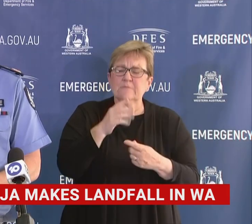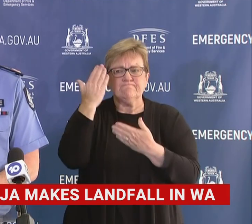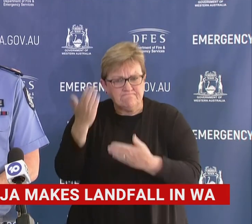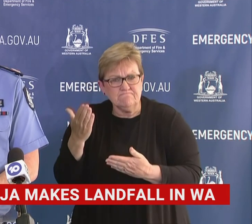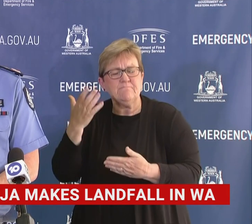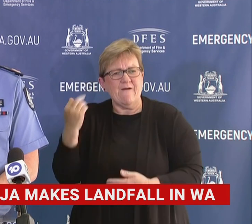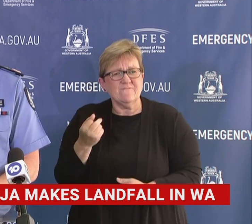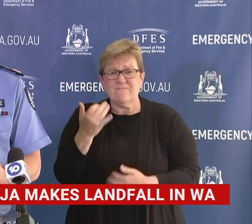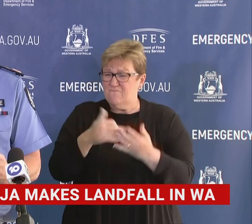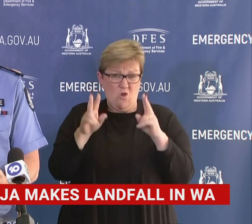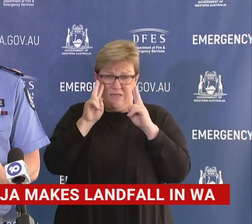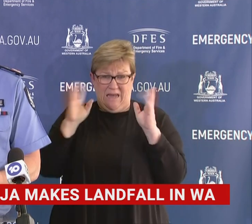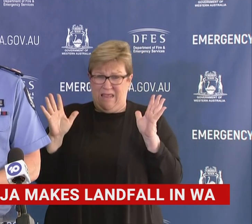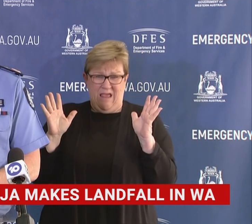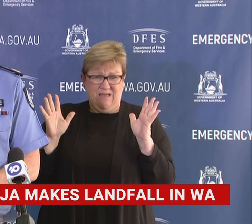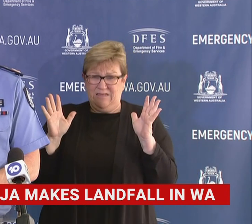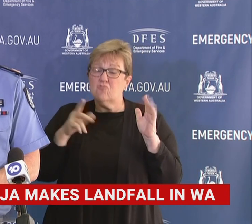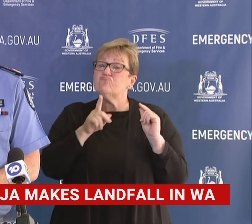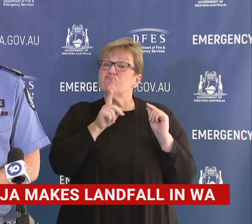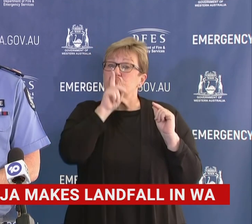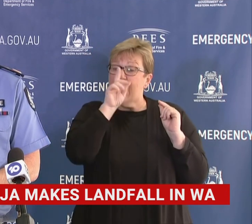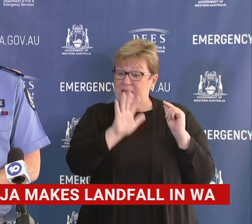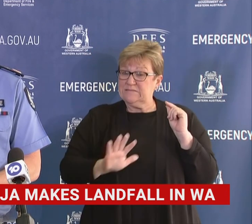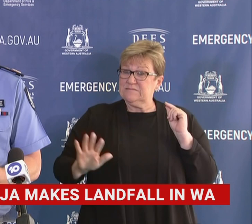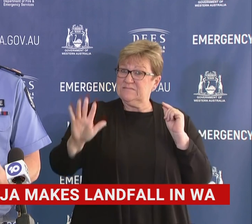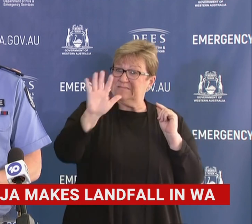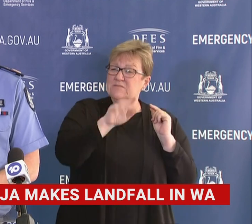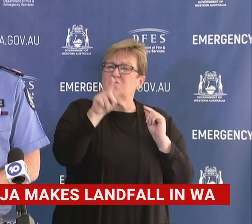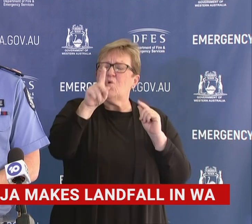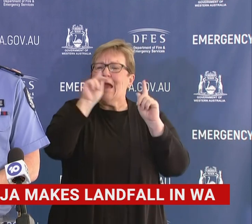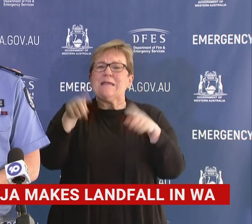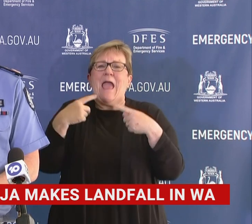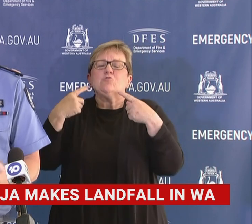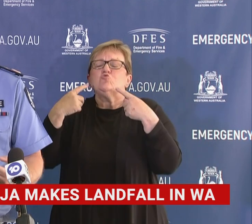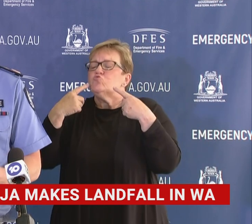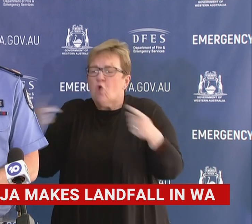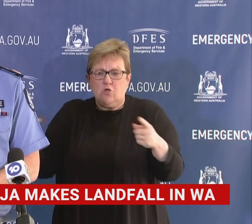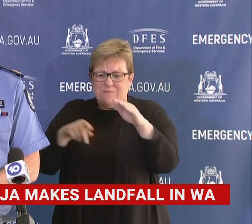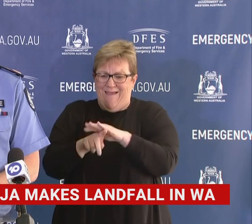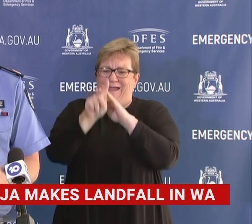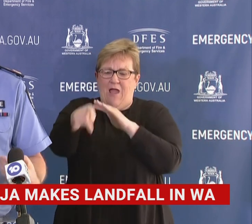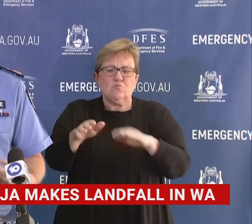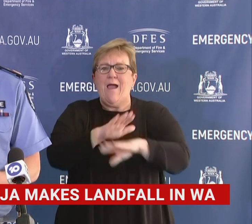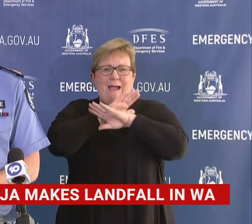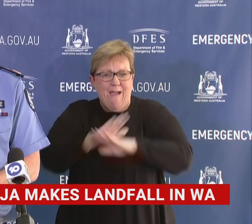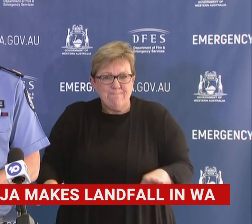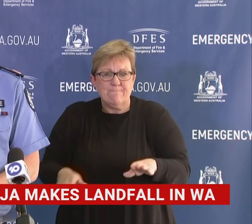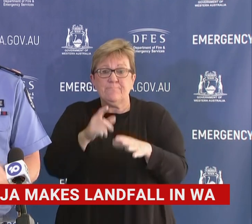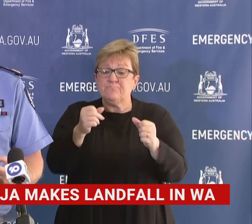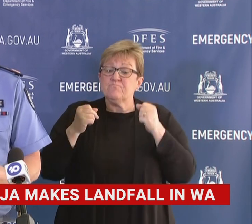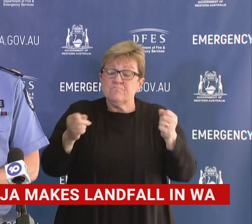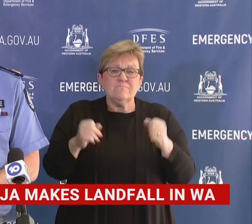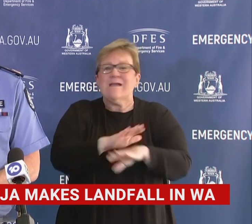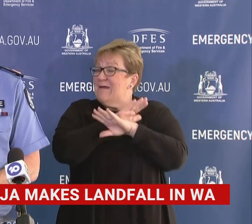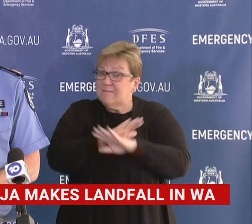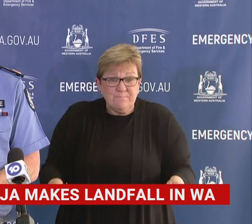is very clear. In these red alert areas, you cannot move. Do not leave your buildings, do not drive your vehicles, do